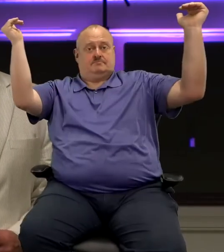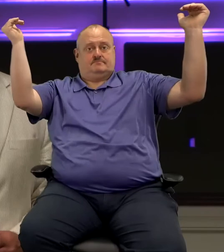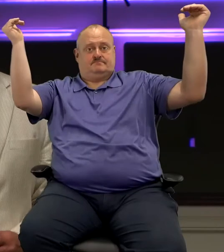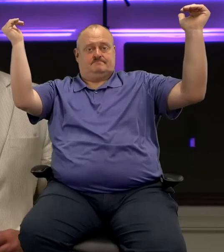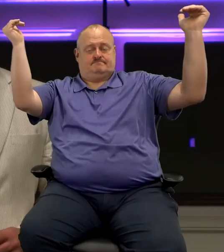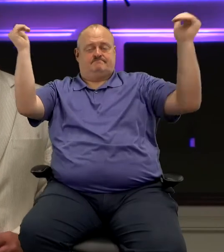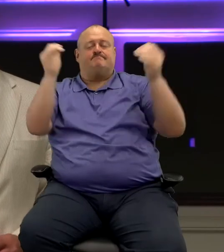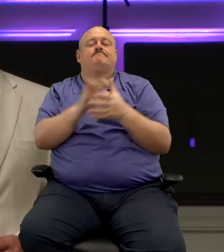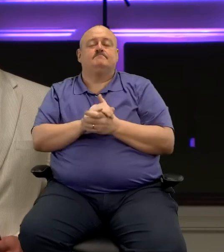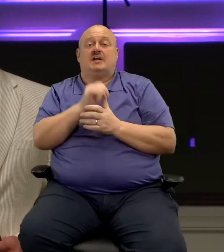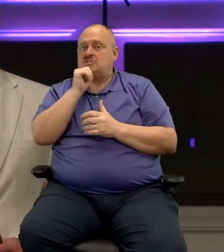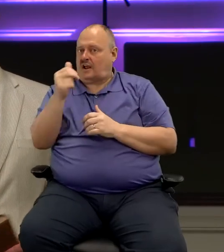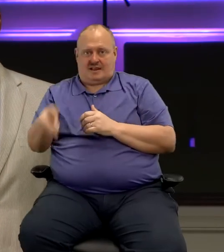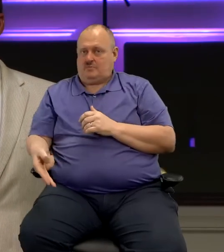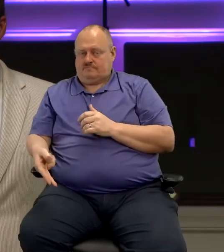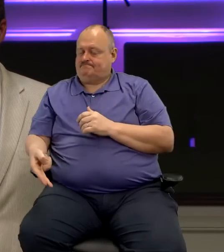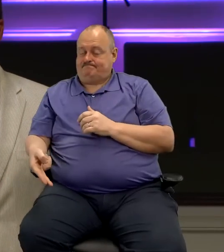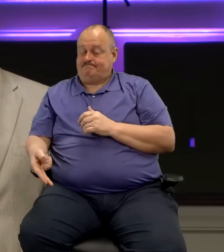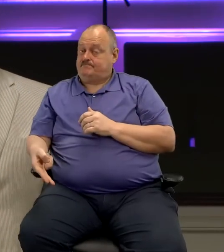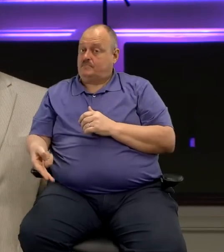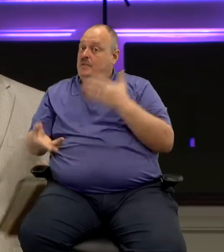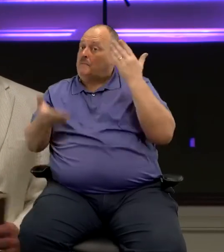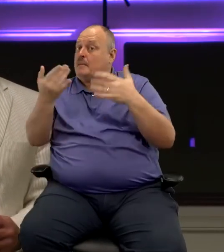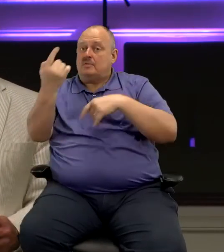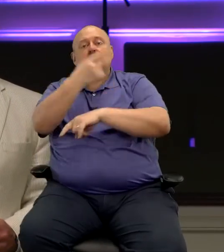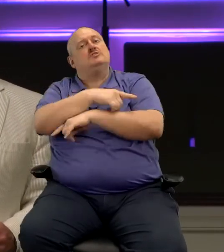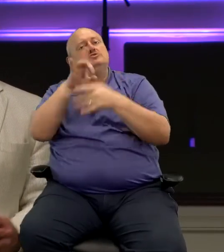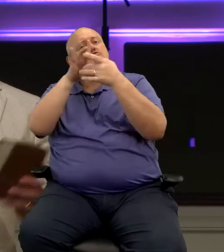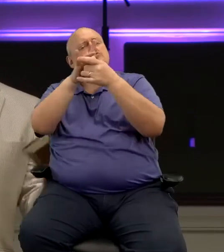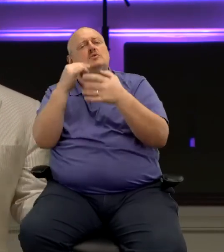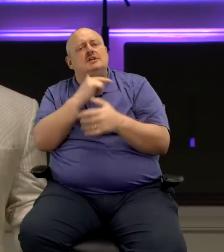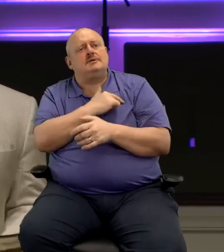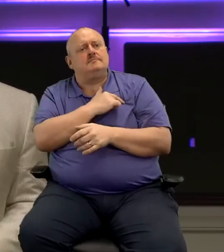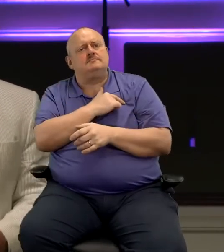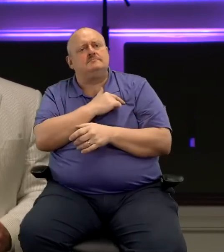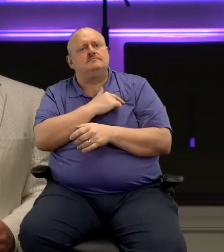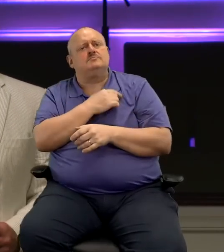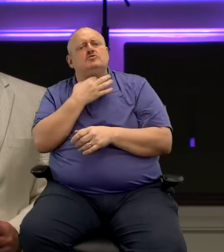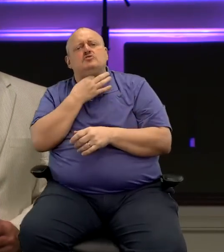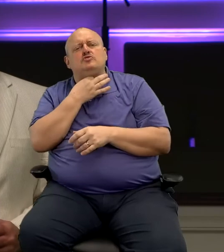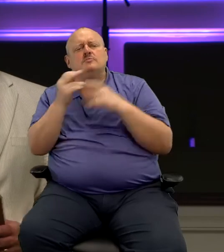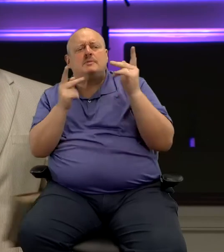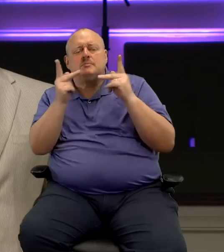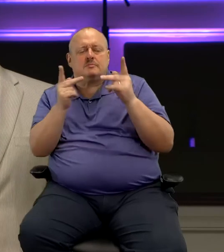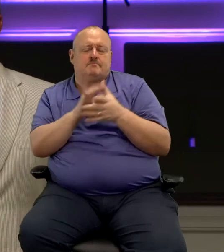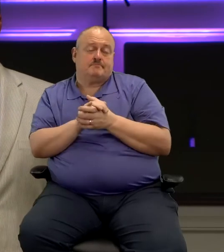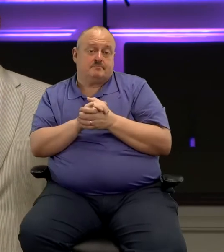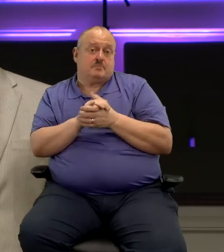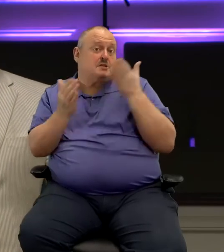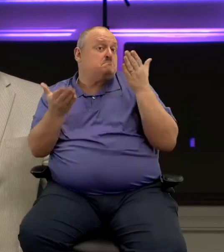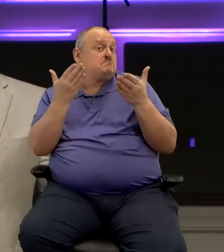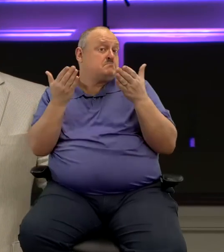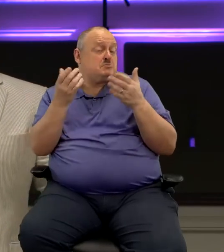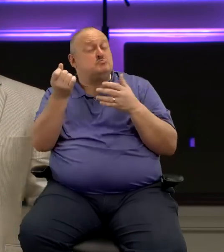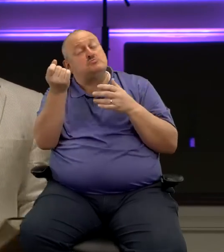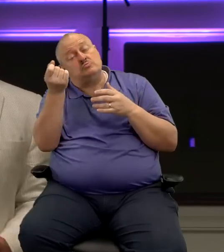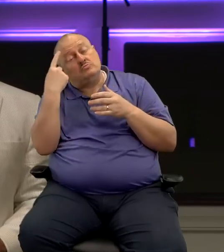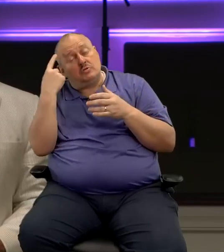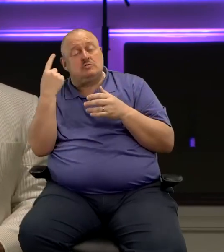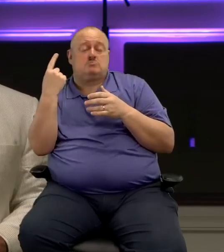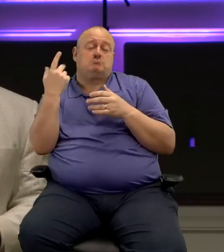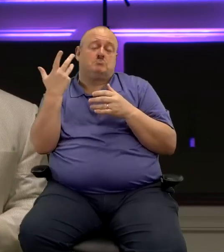Bible calls hell. Well, maybe today you joined us as one of those curious folks. Or maybe you realize at